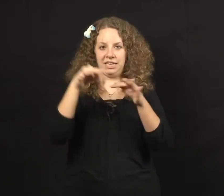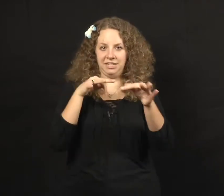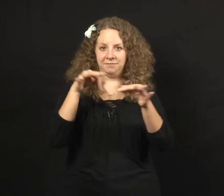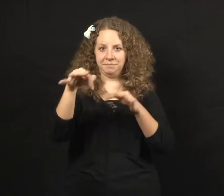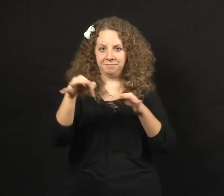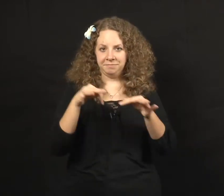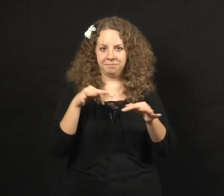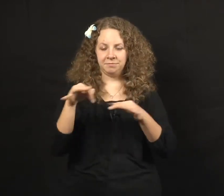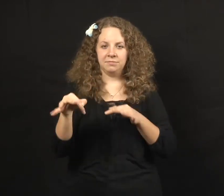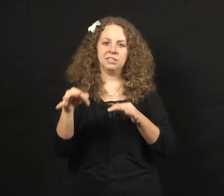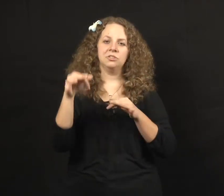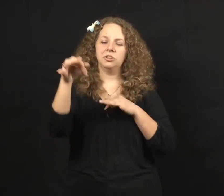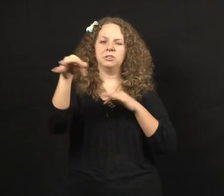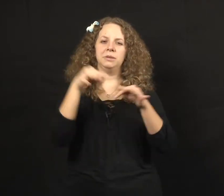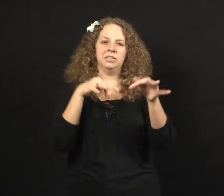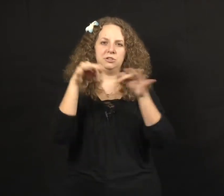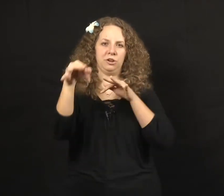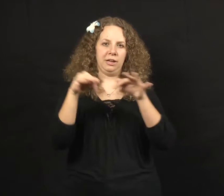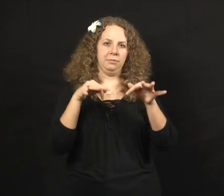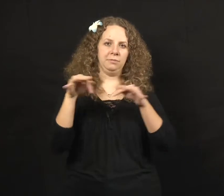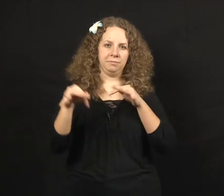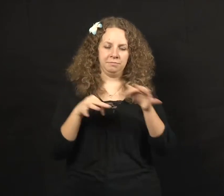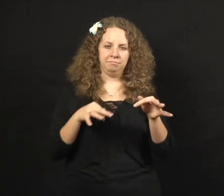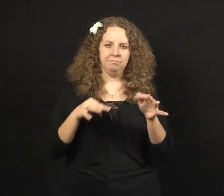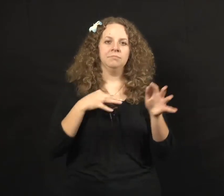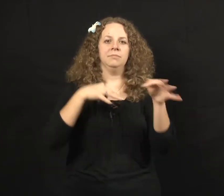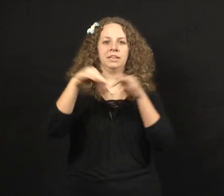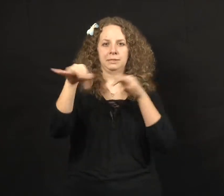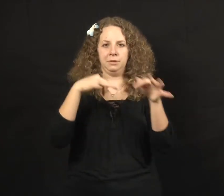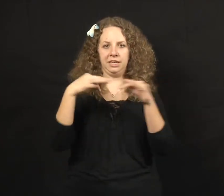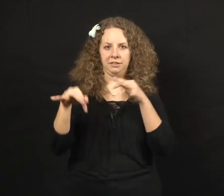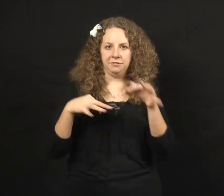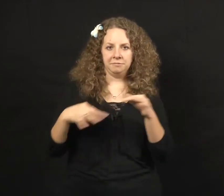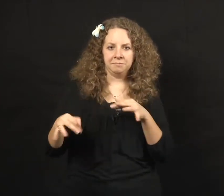Explain. This can also be describe. Explain.